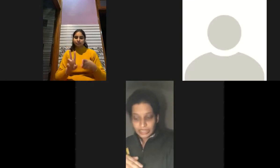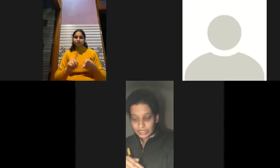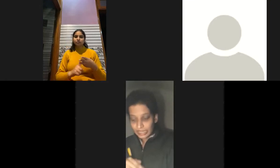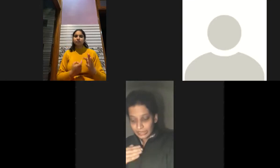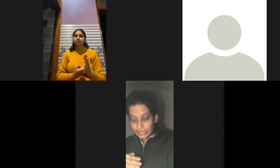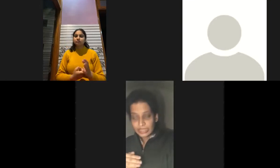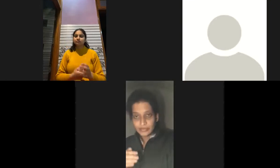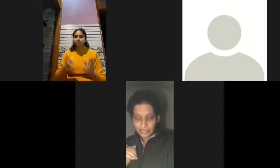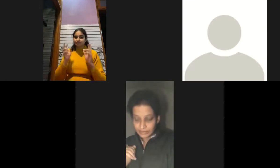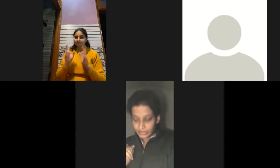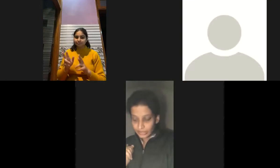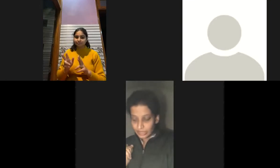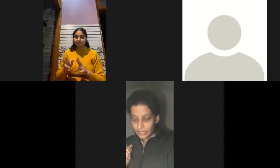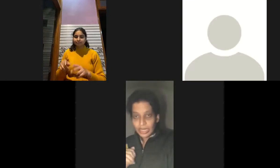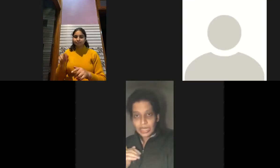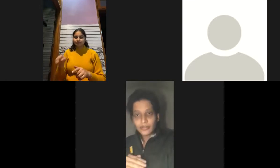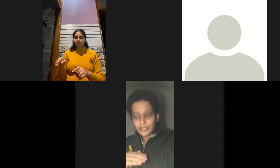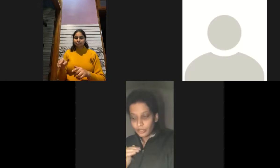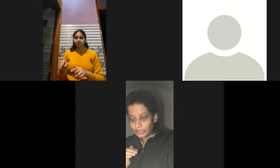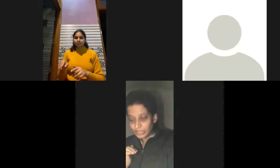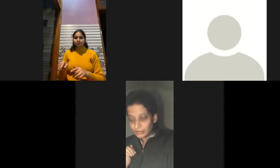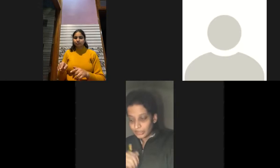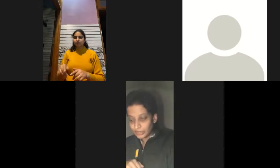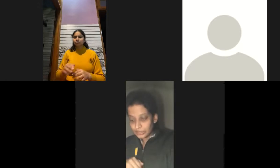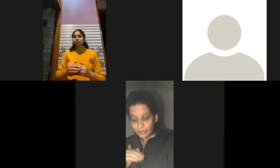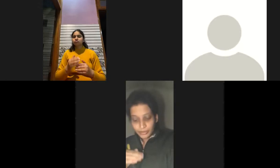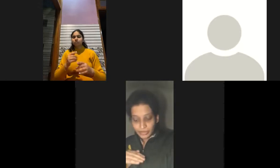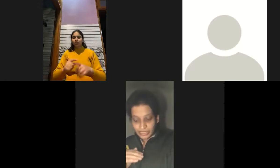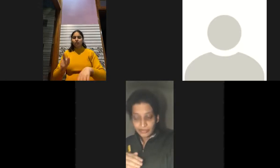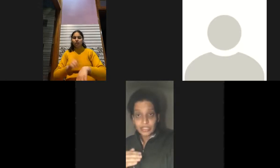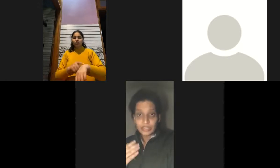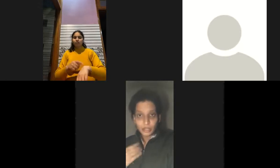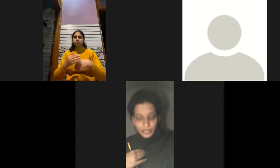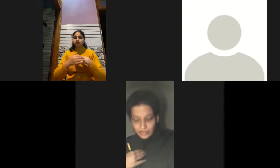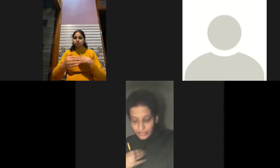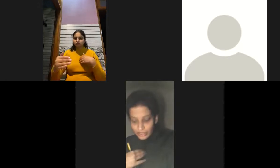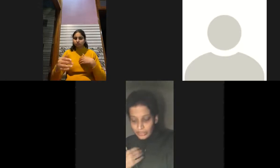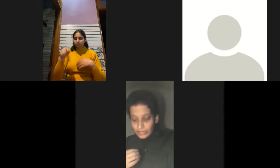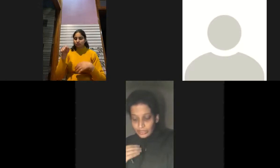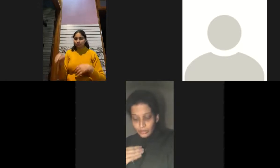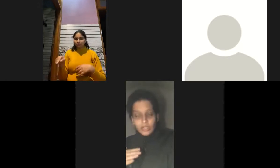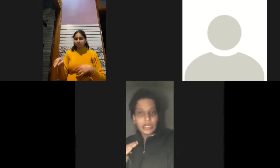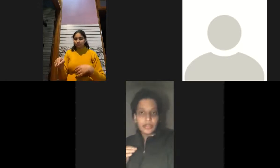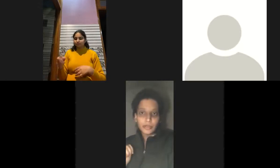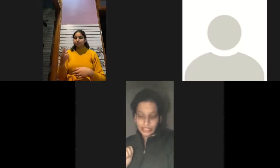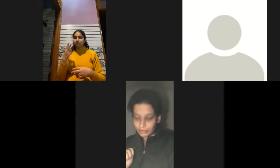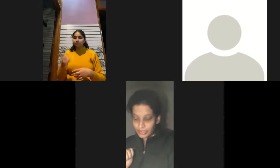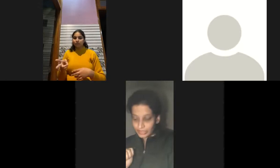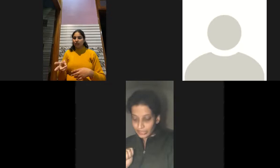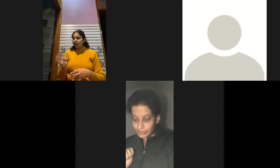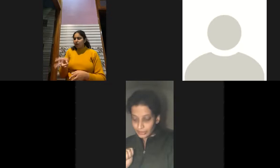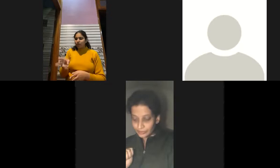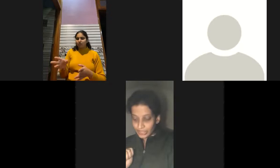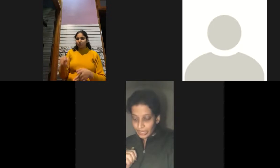However, this othering is vice versa, and for a long time, Gulliver's stubborn belief in his normativity does not allow him to accept